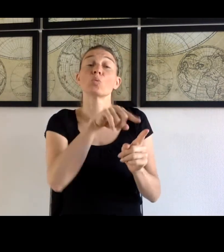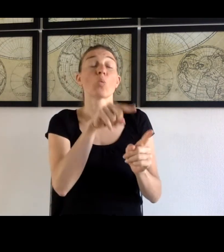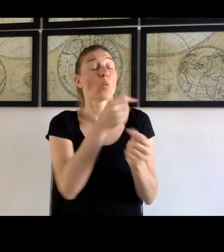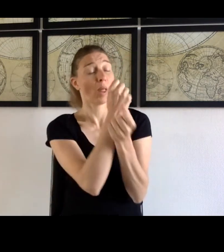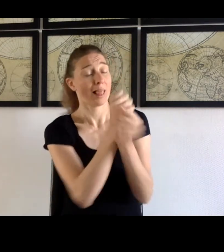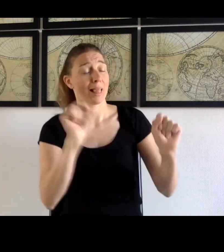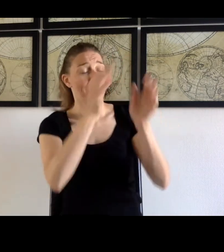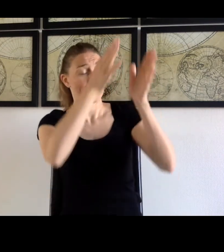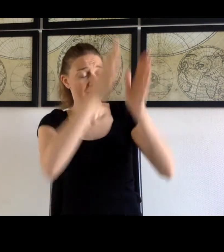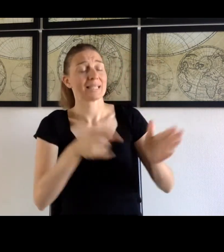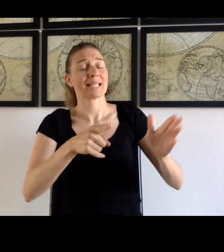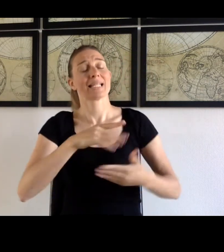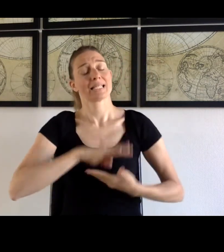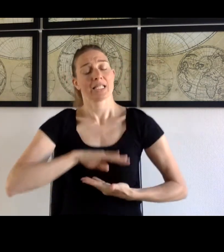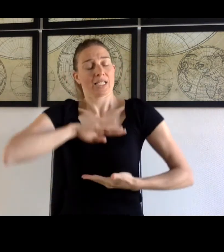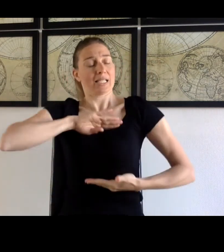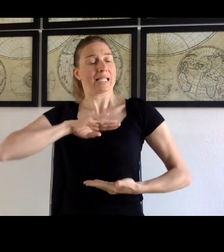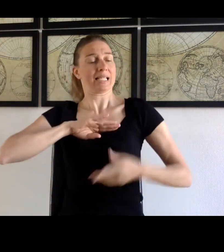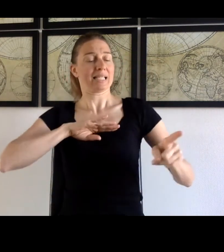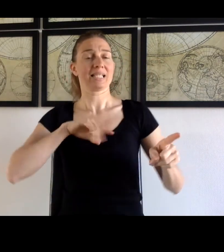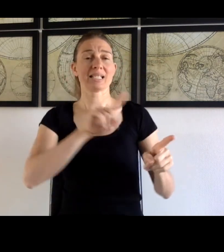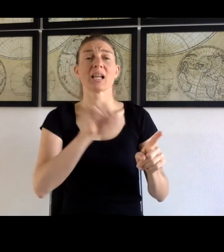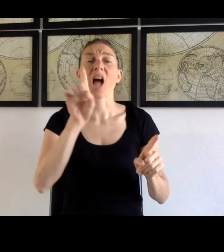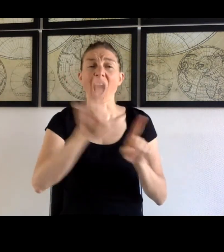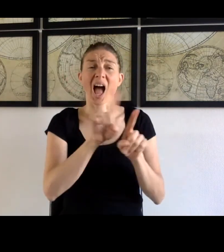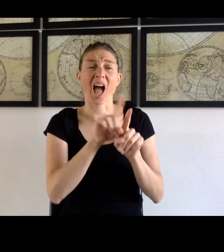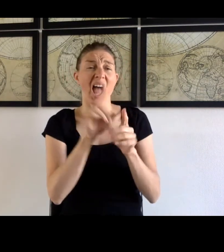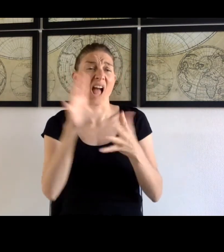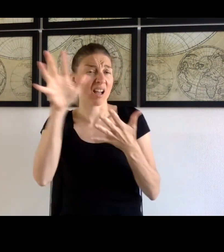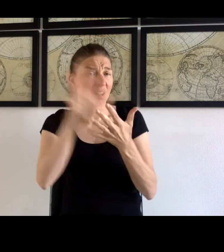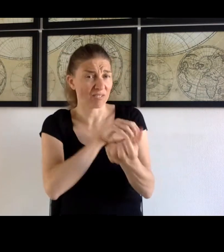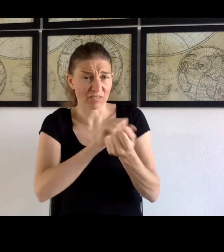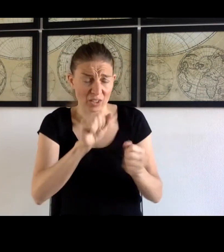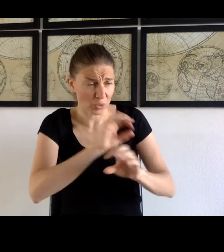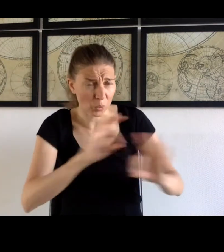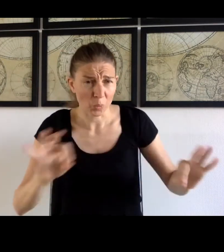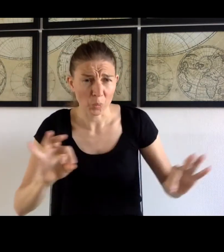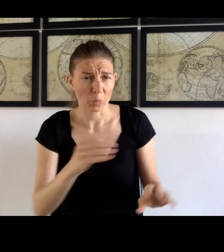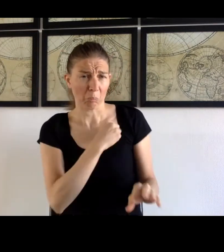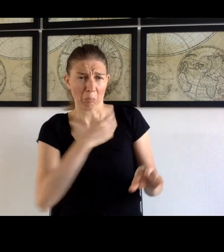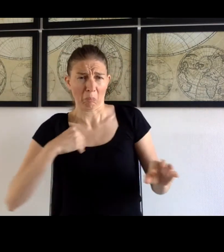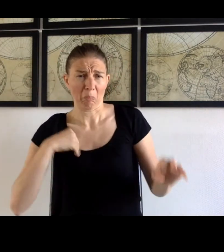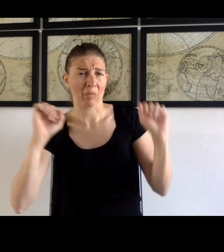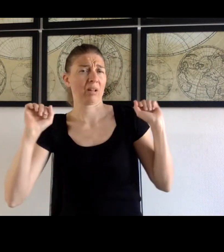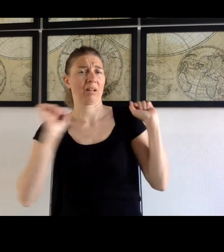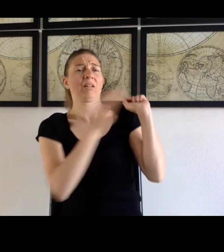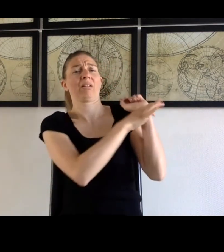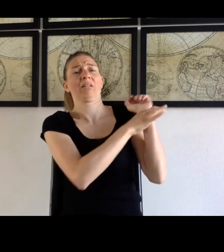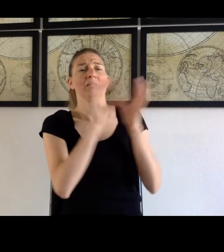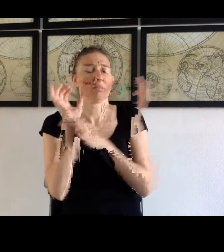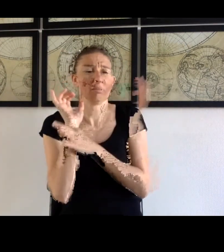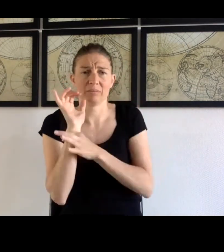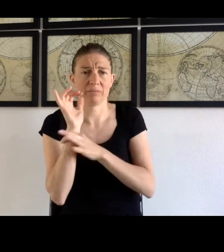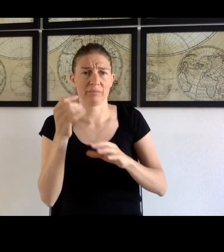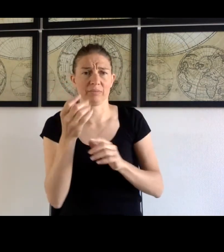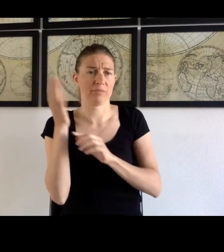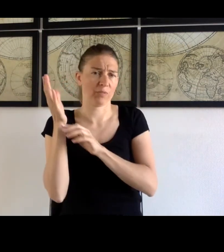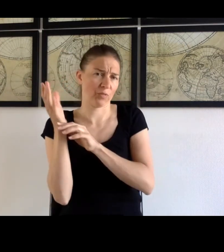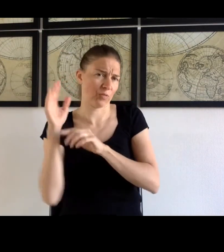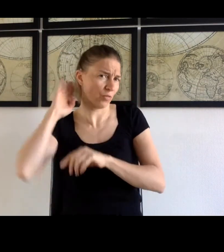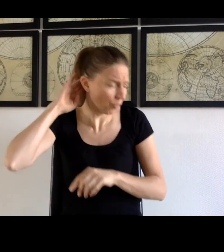The assessment has to be free of violence, for instance, and of course, not depriving persons with disabilities from the rights, including liberty